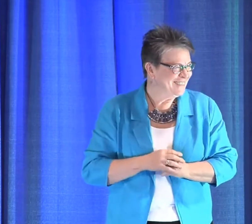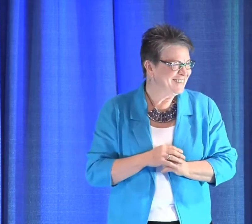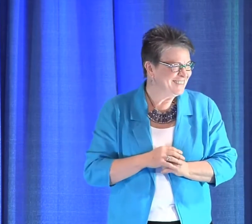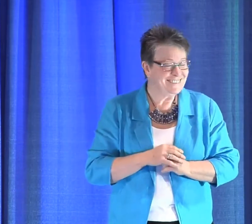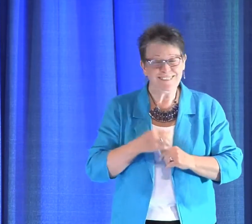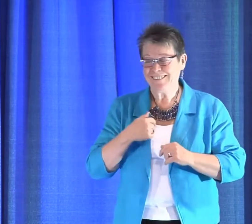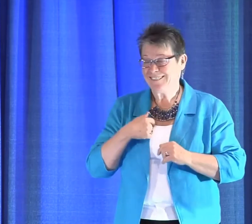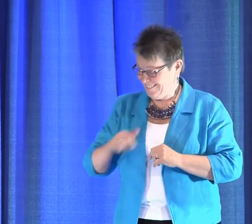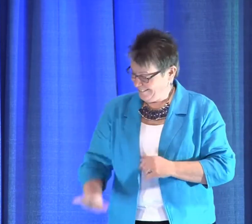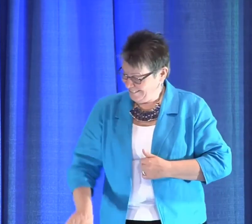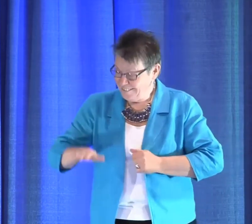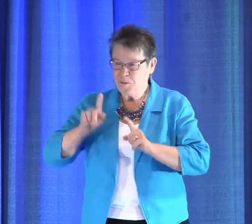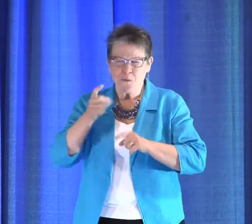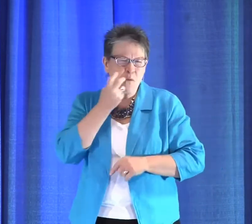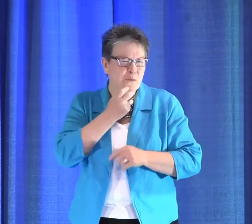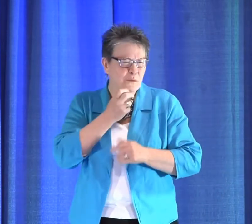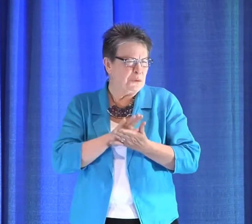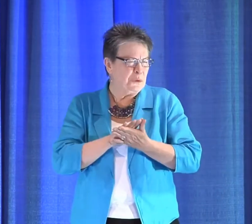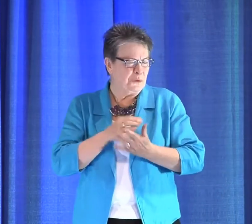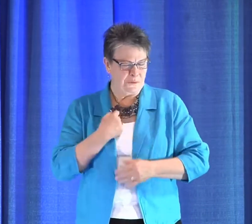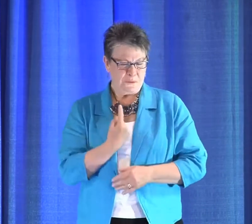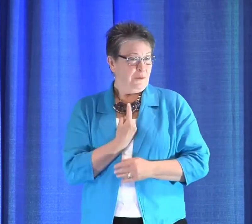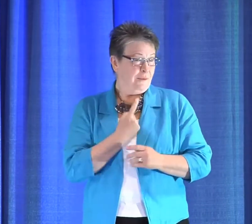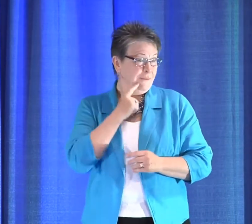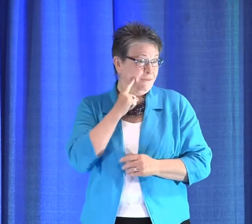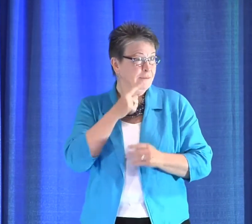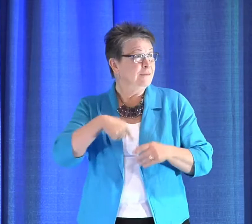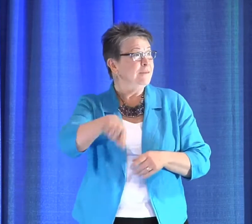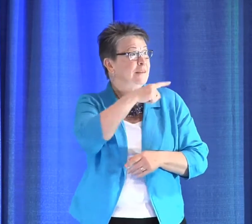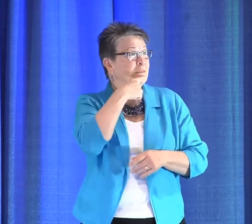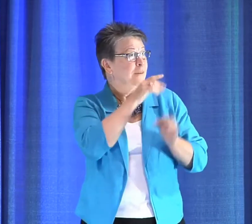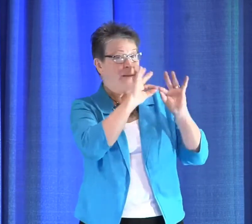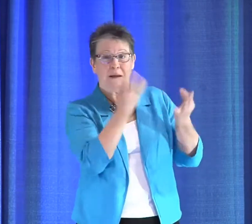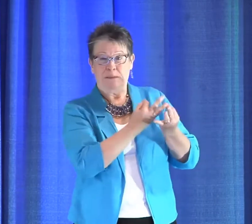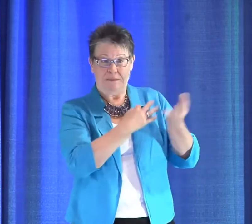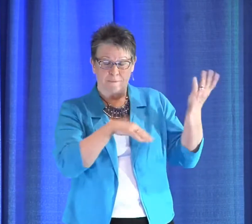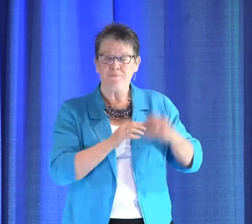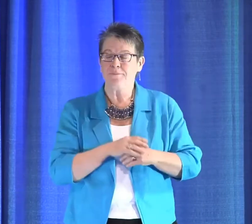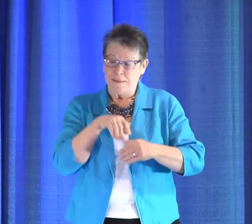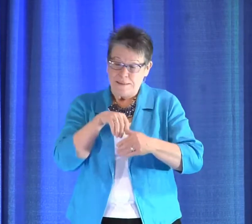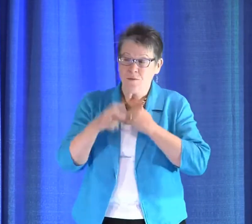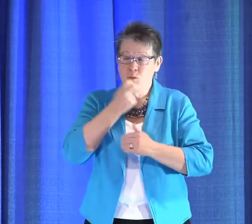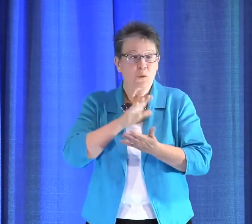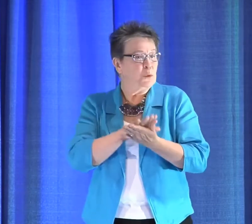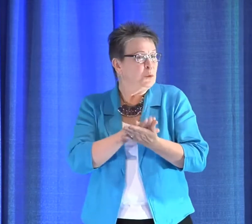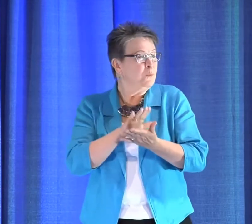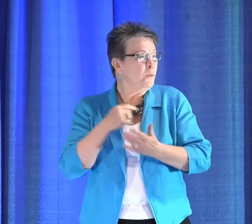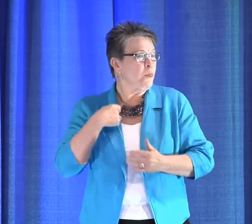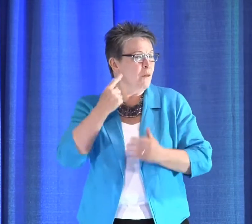I'm going to share with you a little bit about my experience. Growing up, I went to an oral school. All of my family